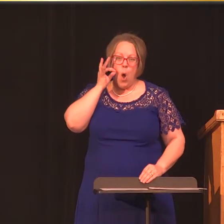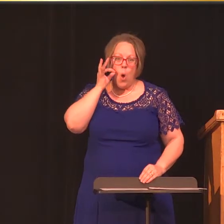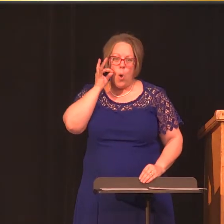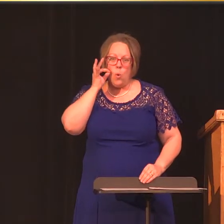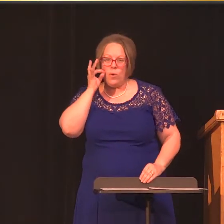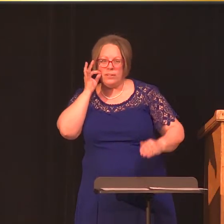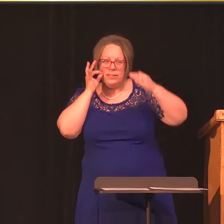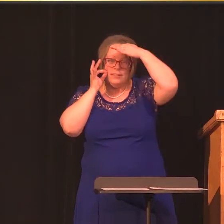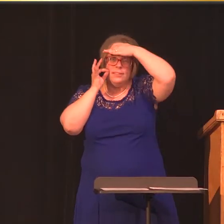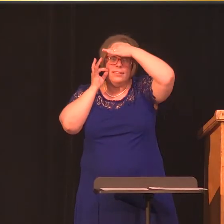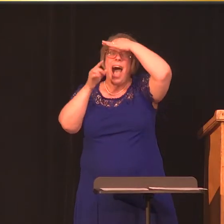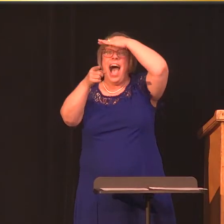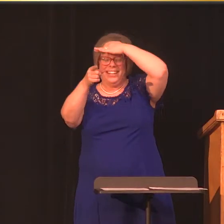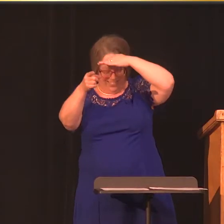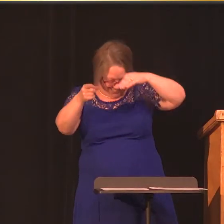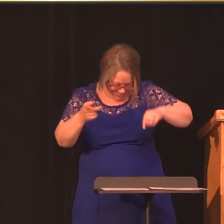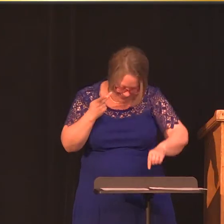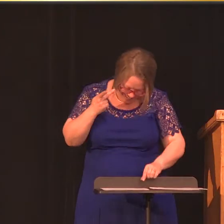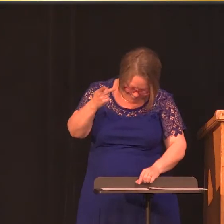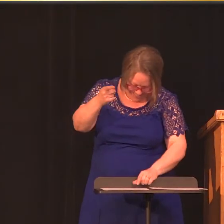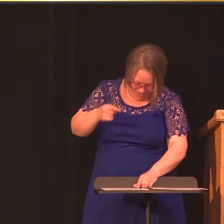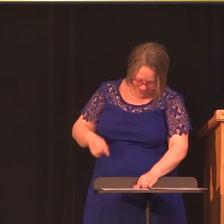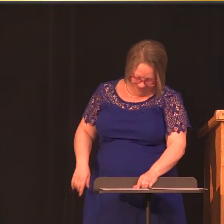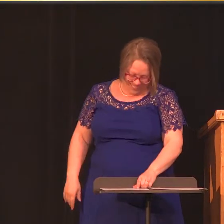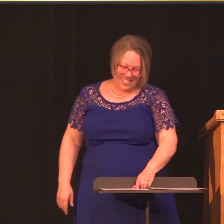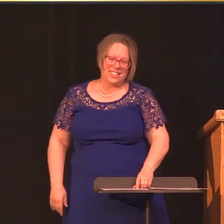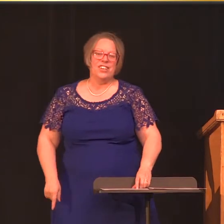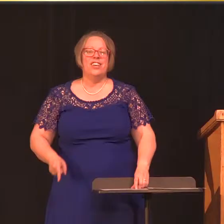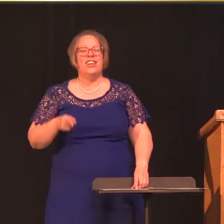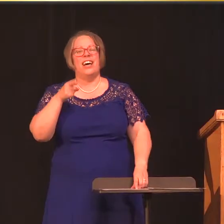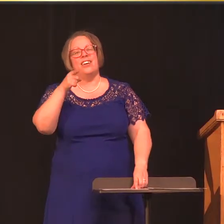Indio. I see you.